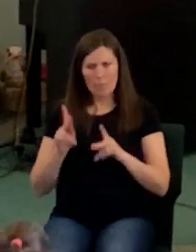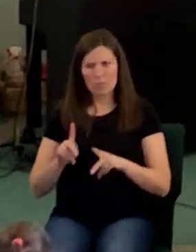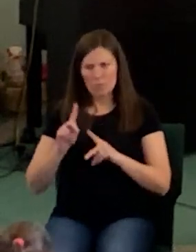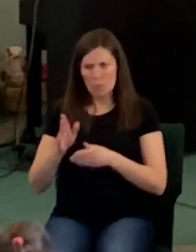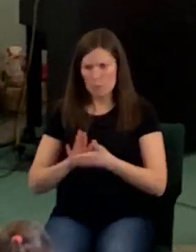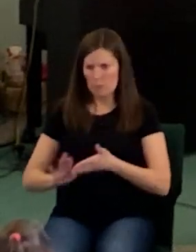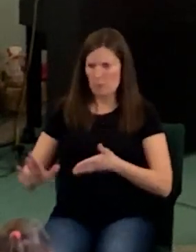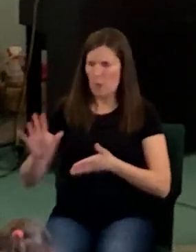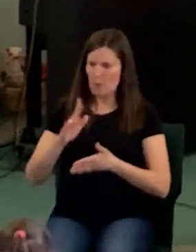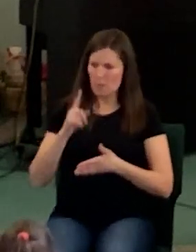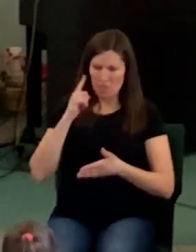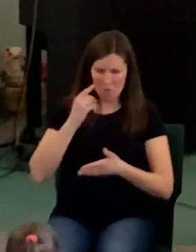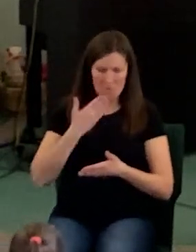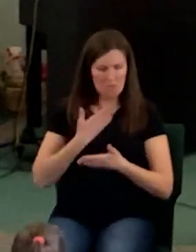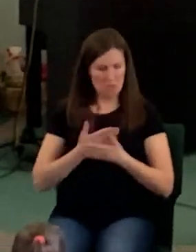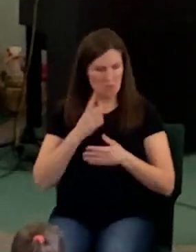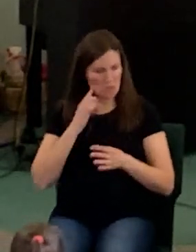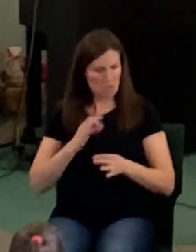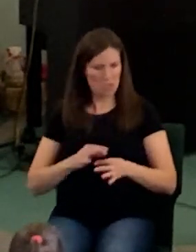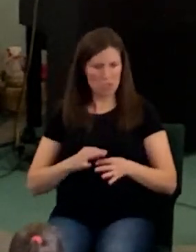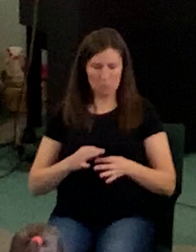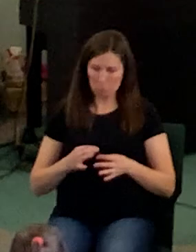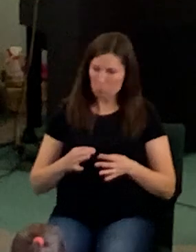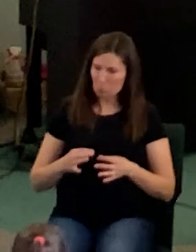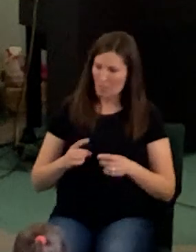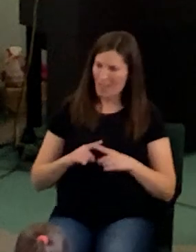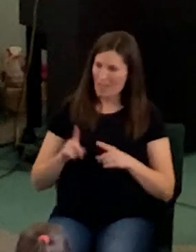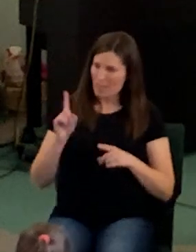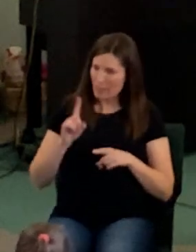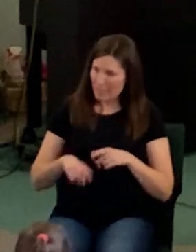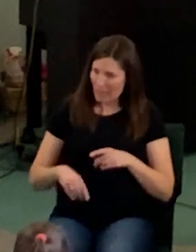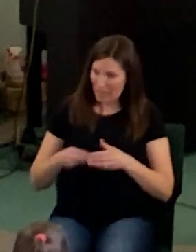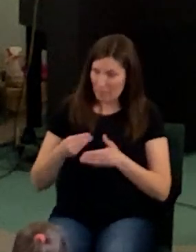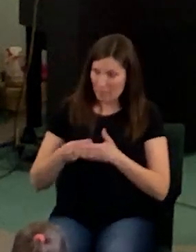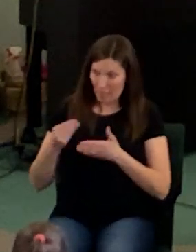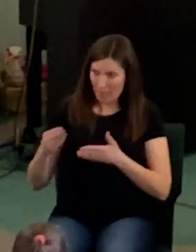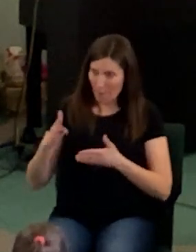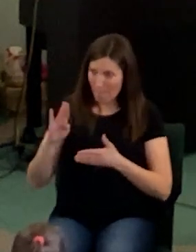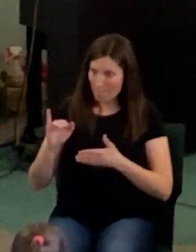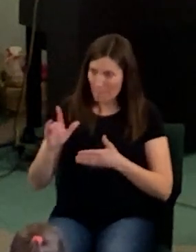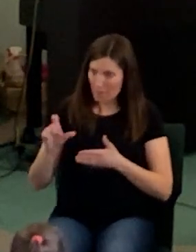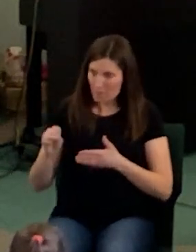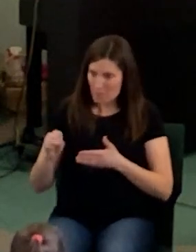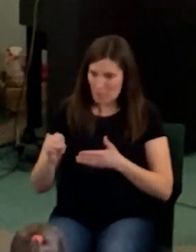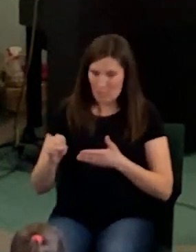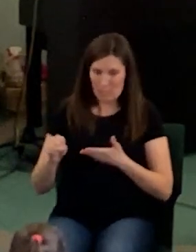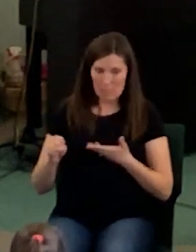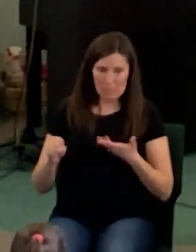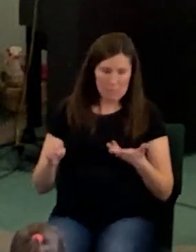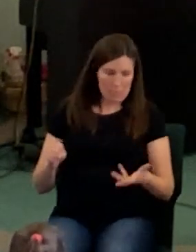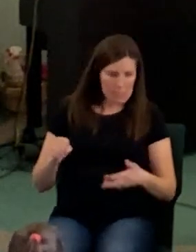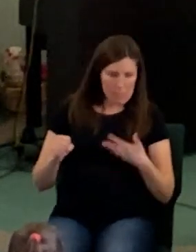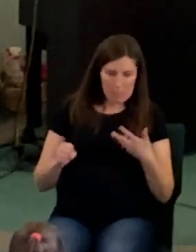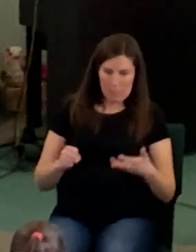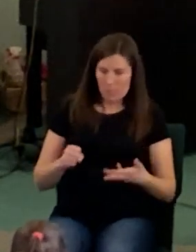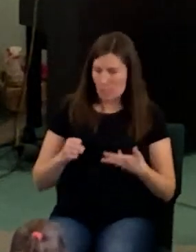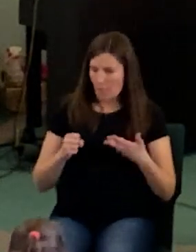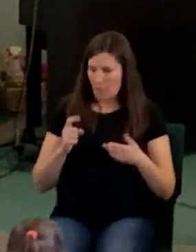good decision and they're working through it, but they can't pay their bills or they're struggling to get everything done and manage their